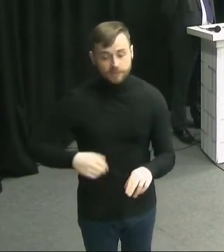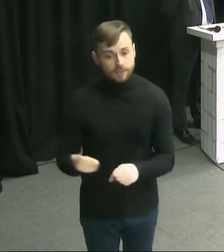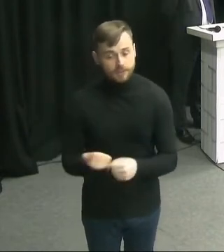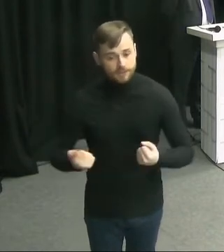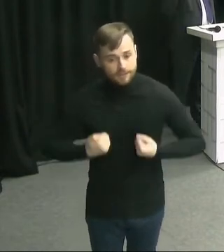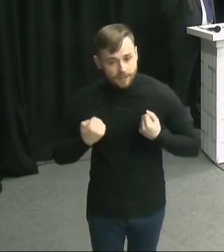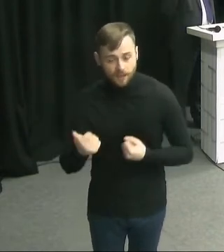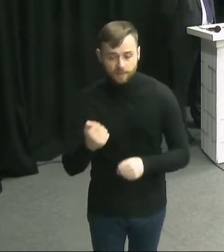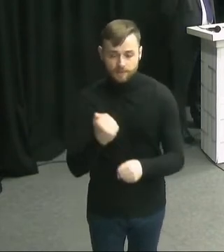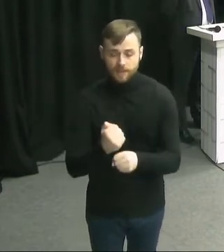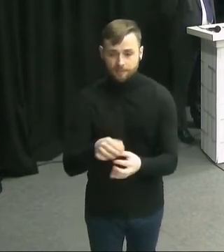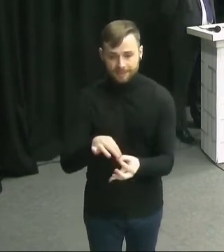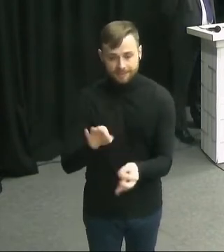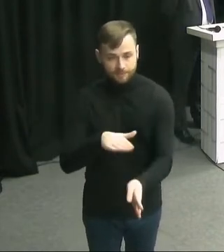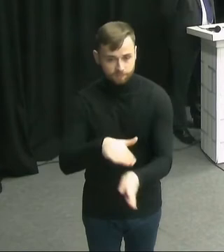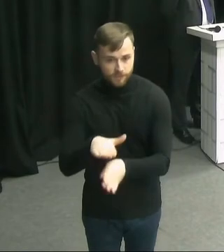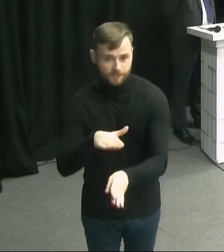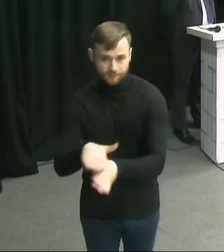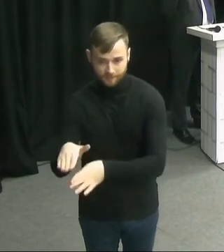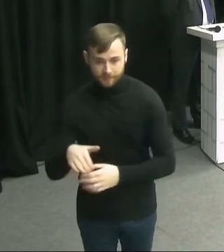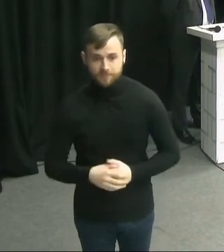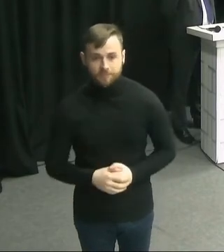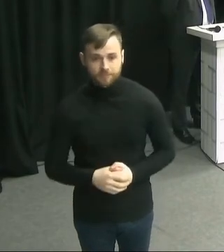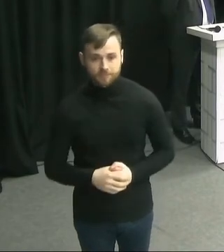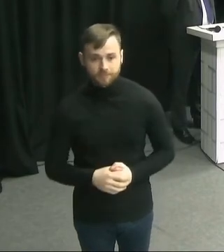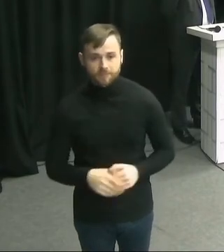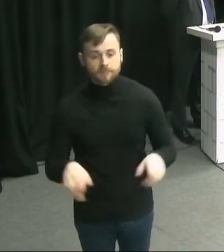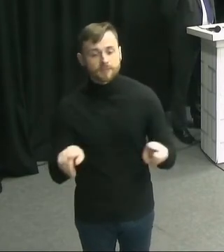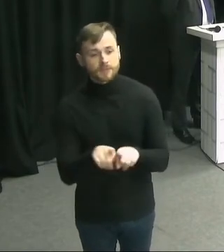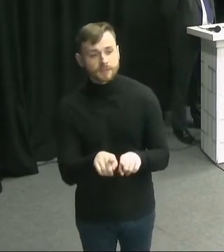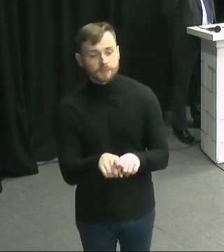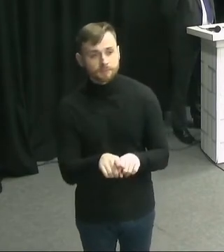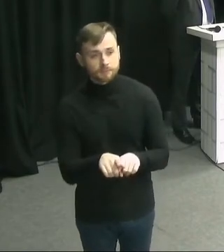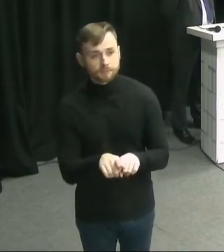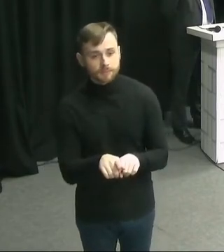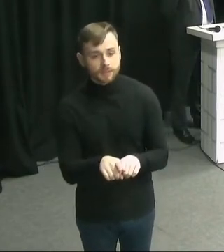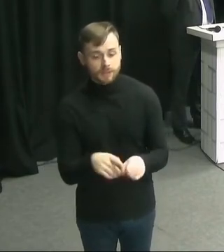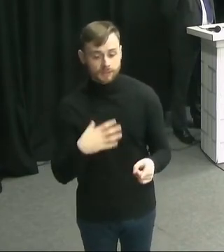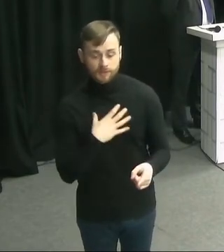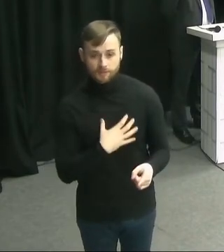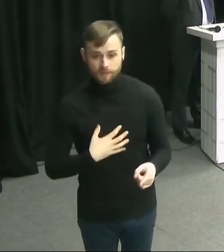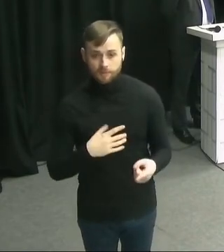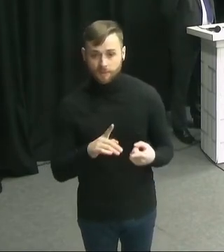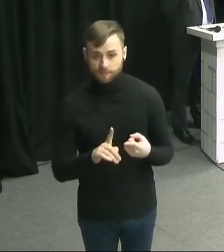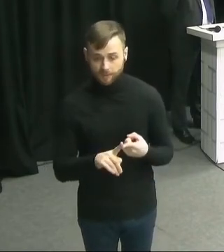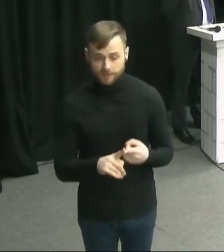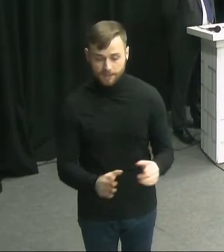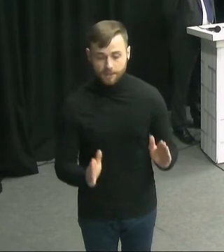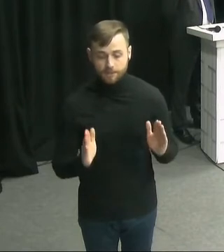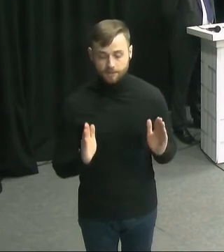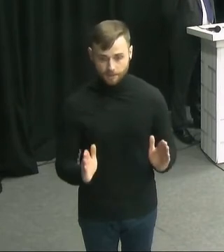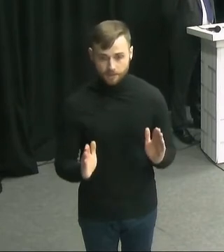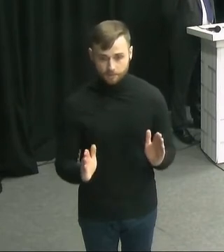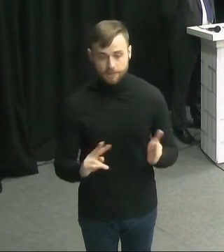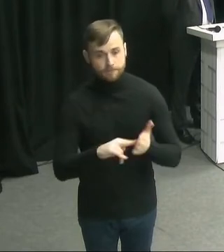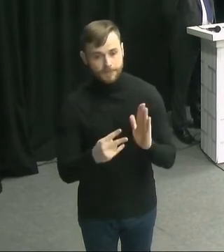And we need very practical steps, practical strategic plans. And the rector should coordinate his actions